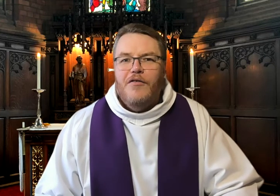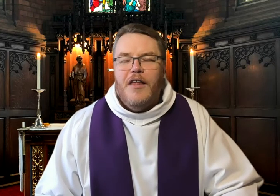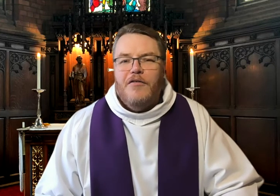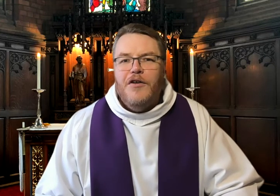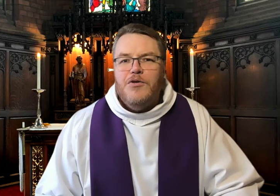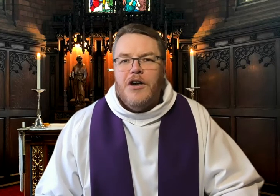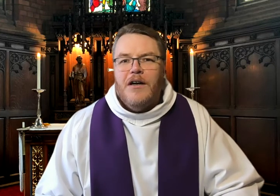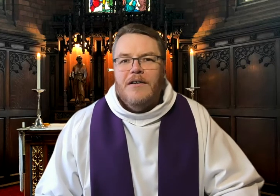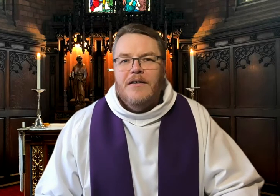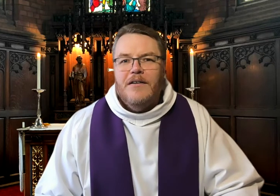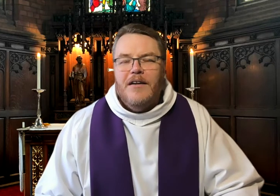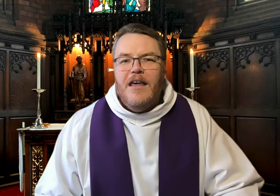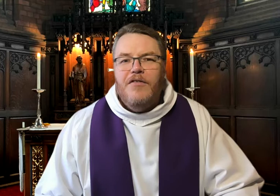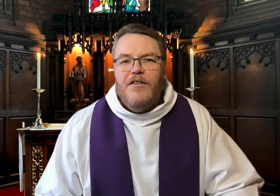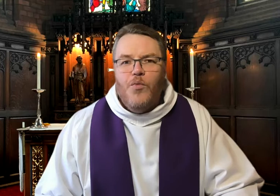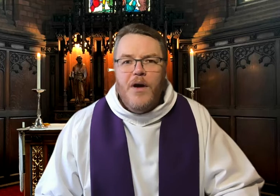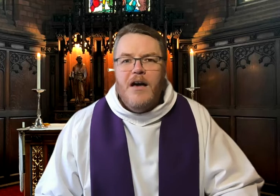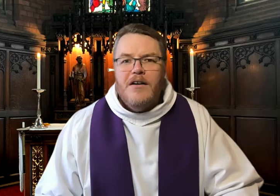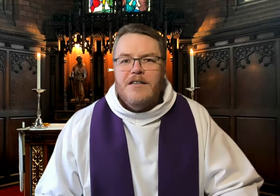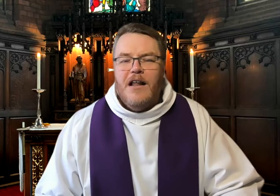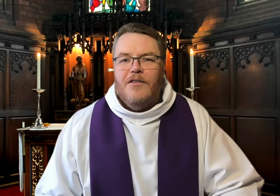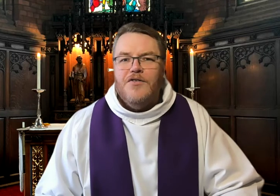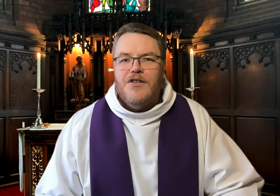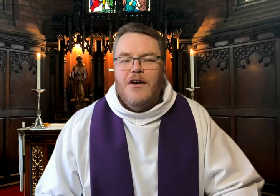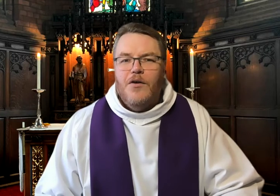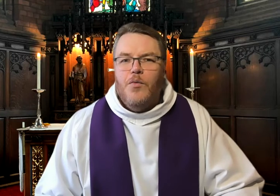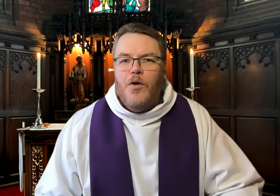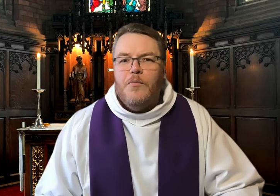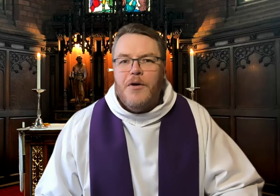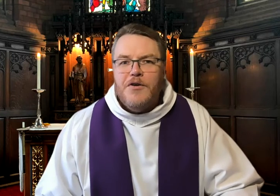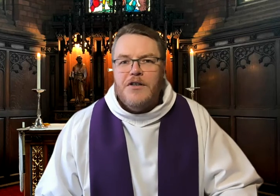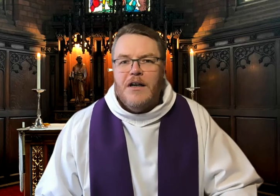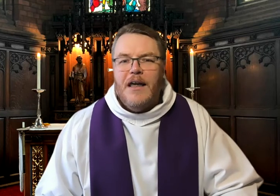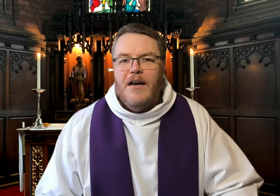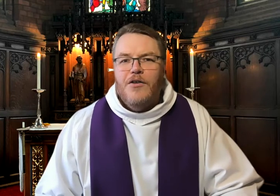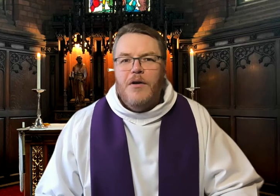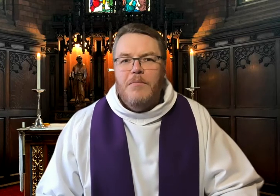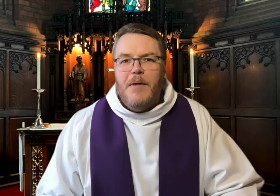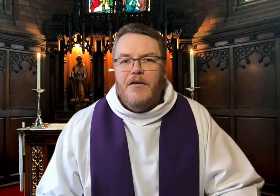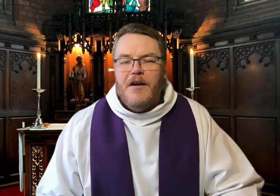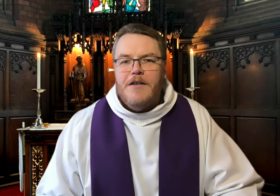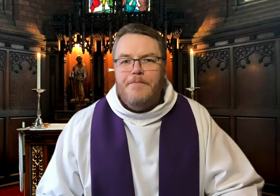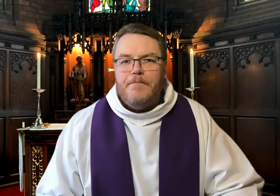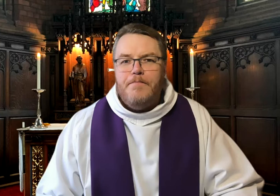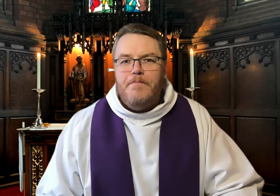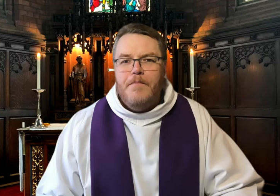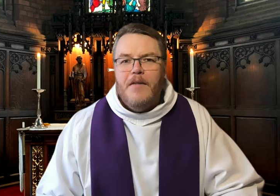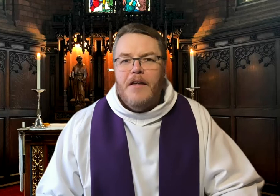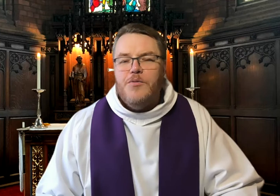that future, even if we ourselves won't personally reap the benefit. That's what